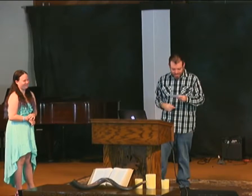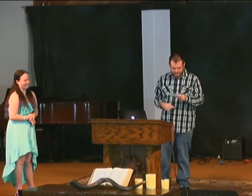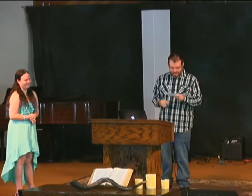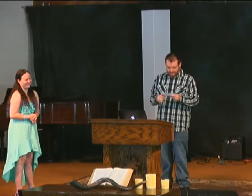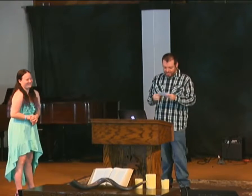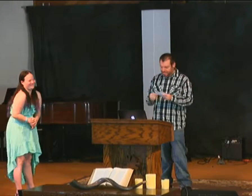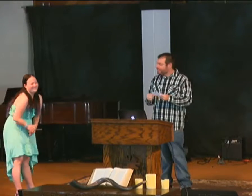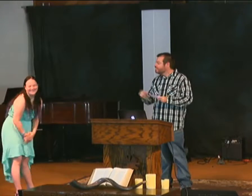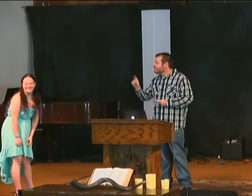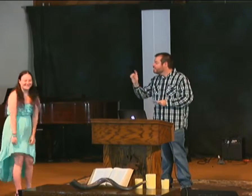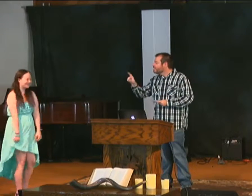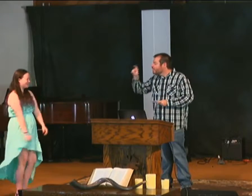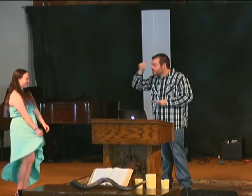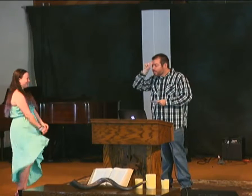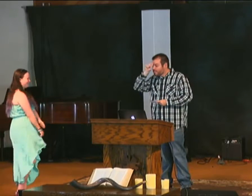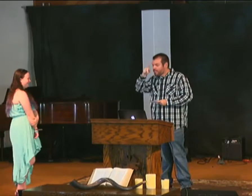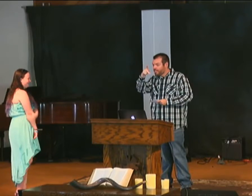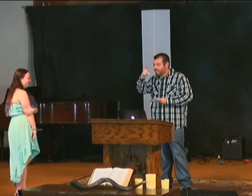2 points.